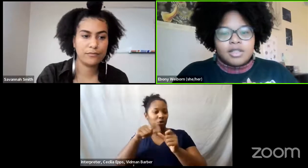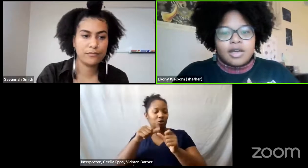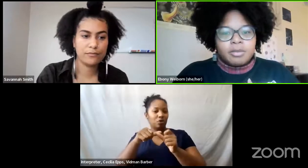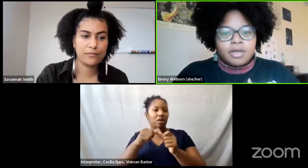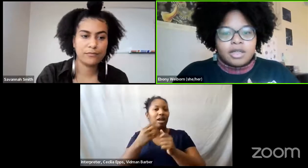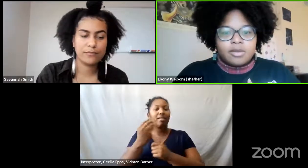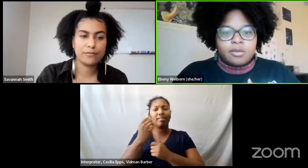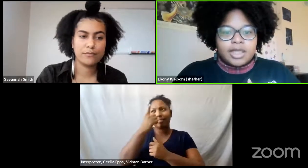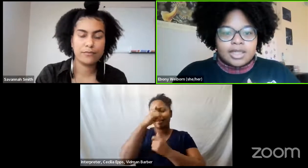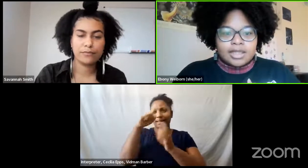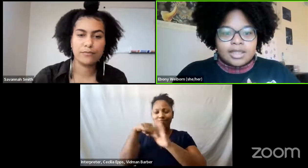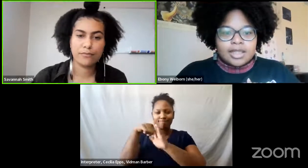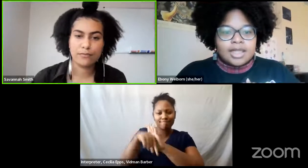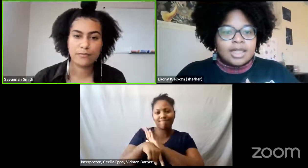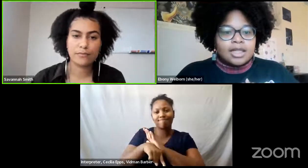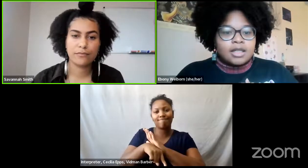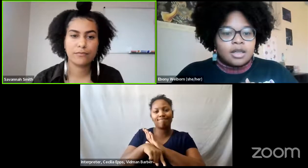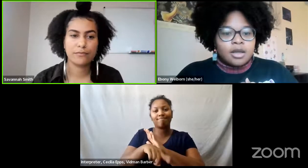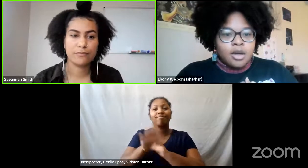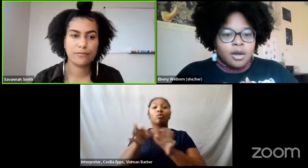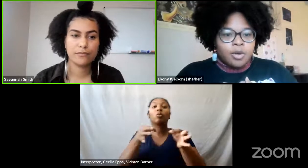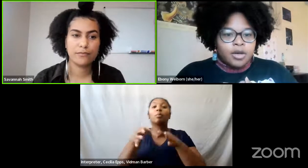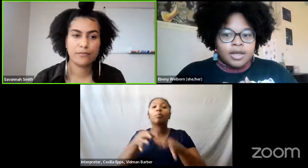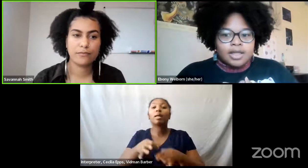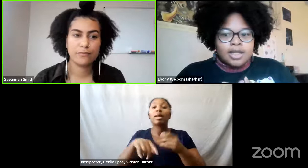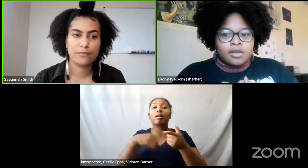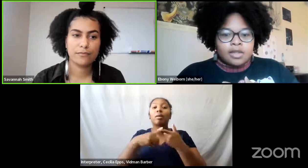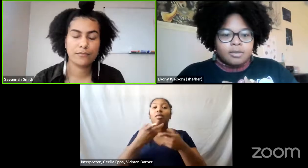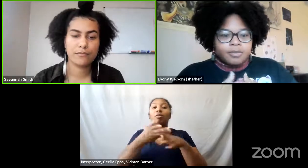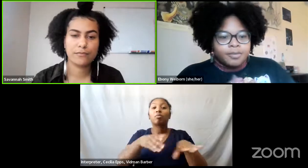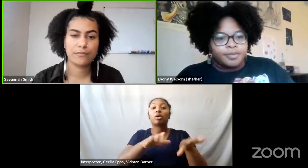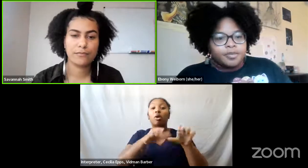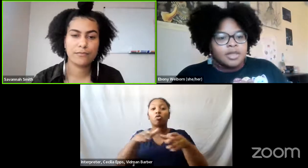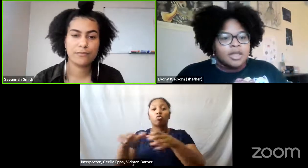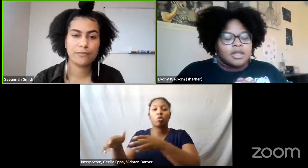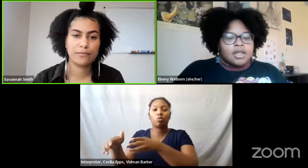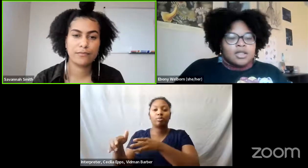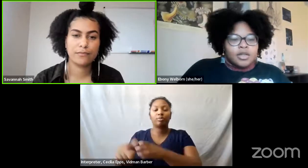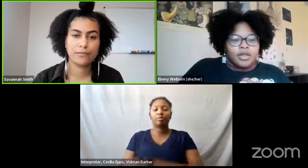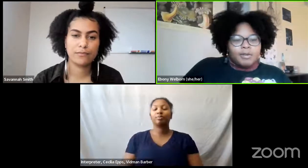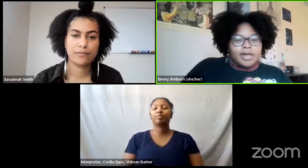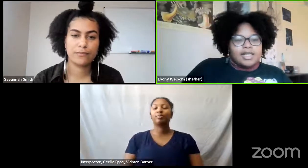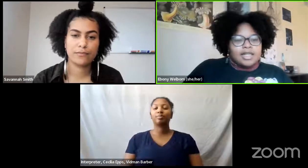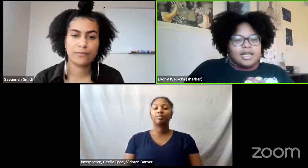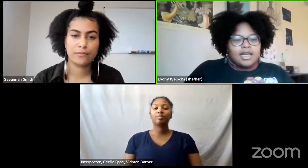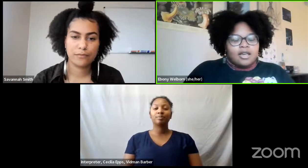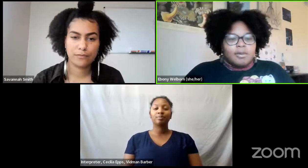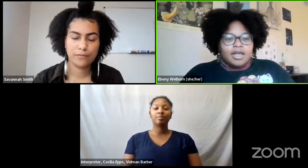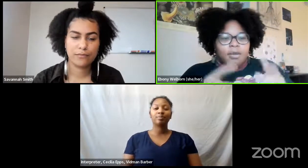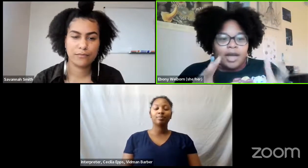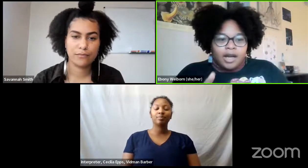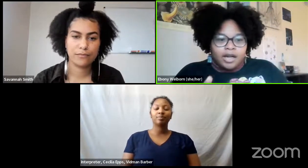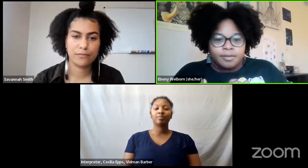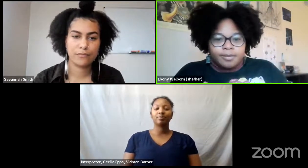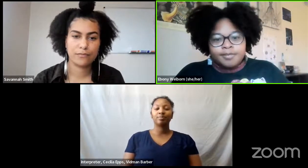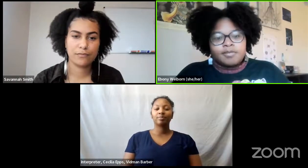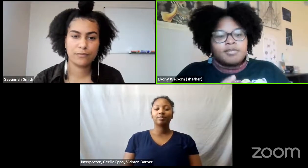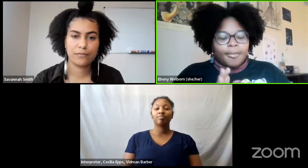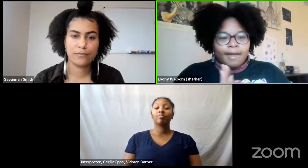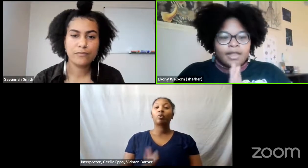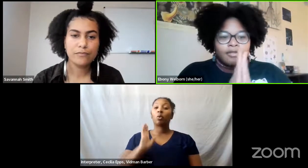going to explain to you how the breakout room works, and then we'll go ahead and set those up. So you're basically going to be in a